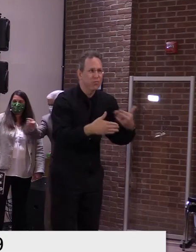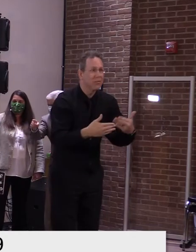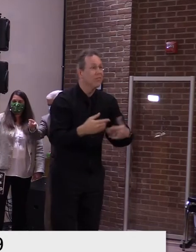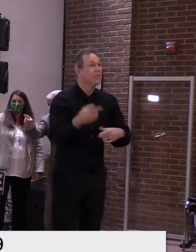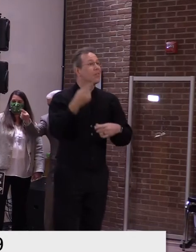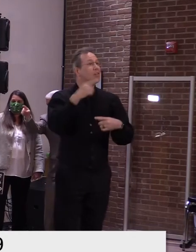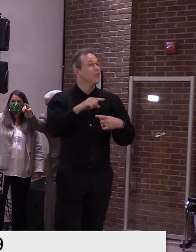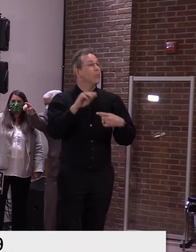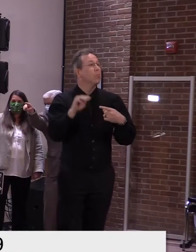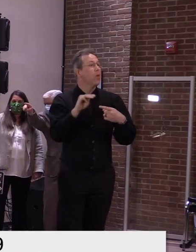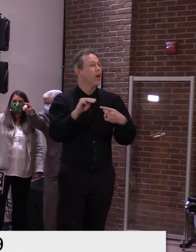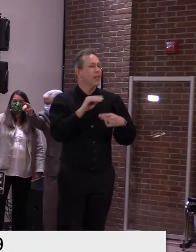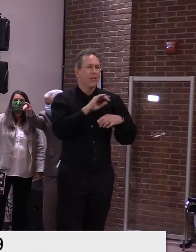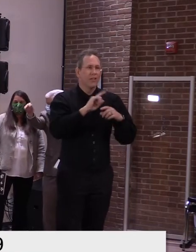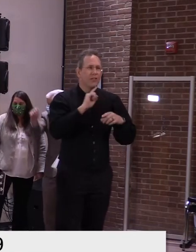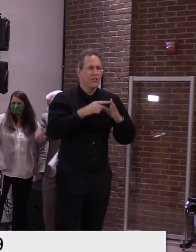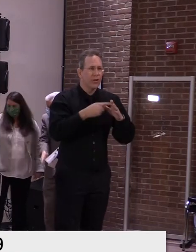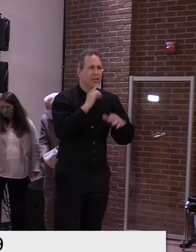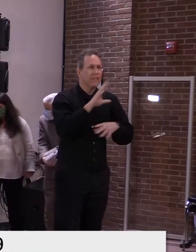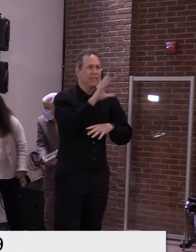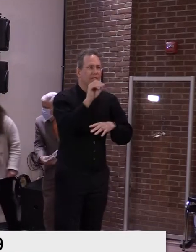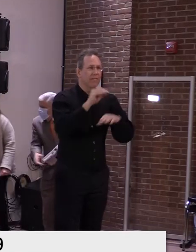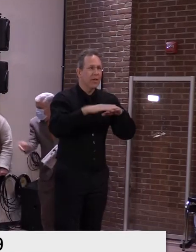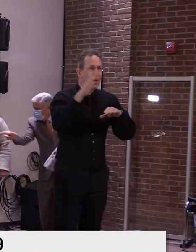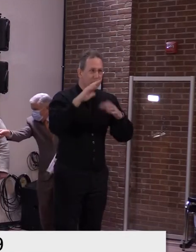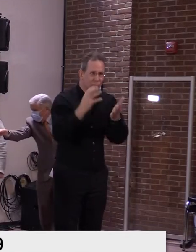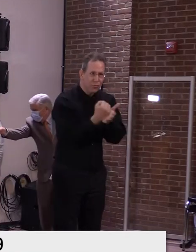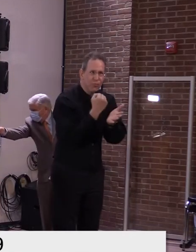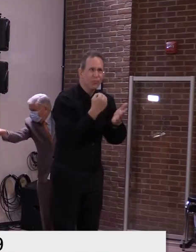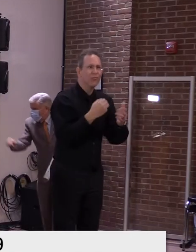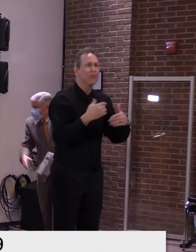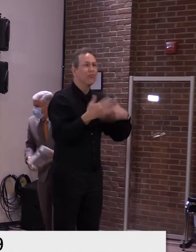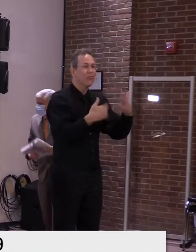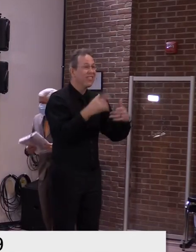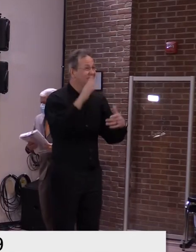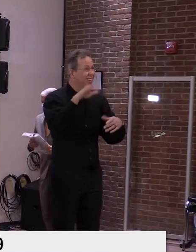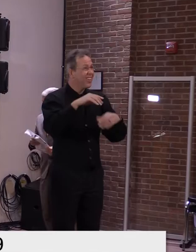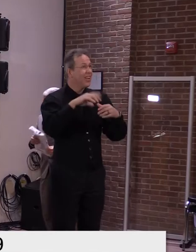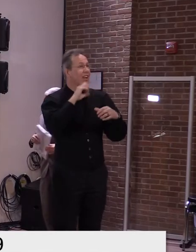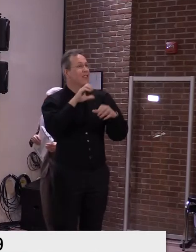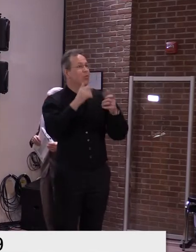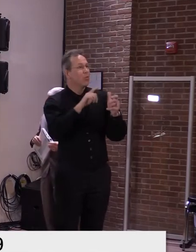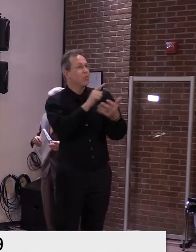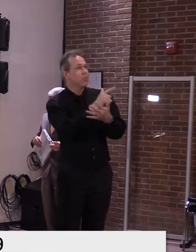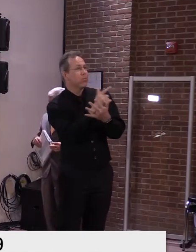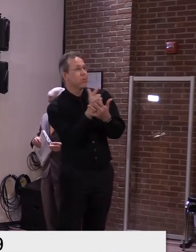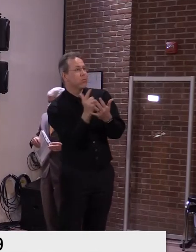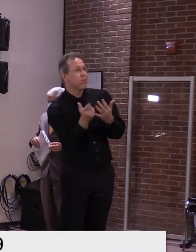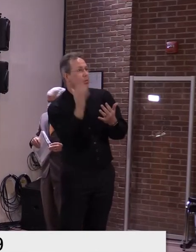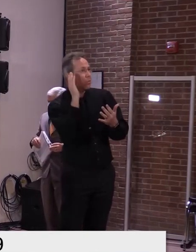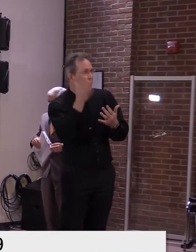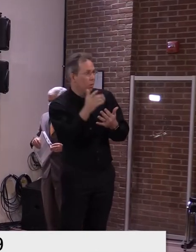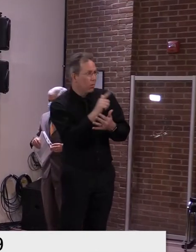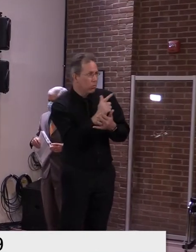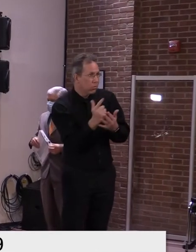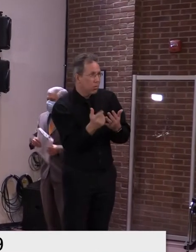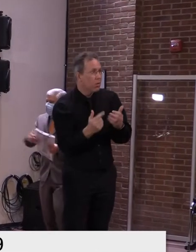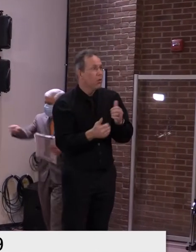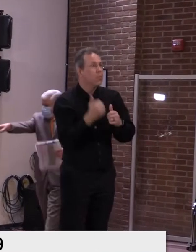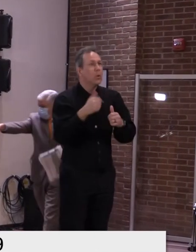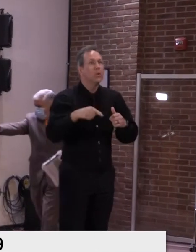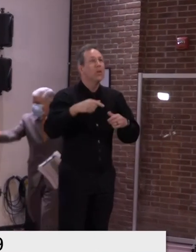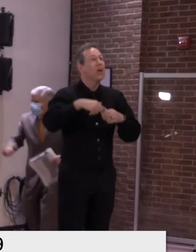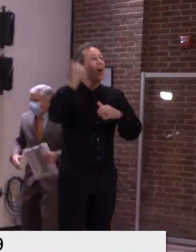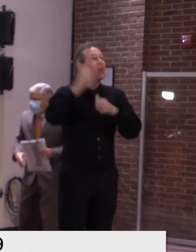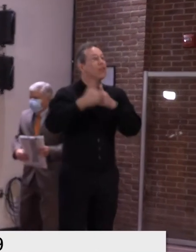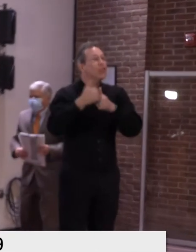plus. We've moved to these age bands after having all the most at-risk Vermonters, the elderly, and those of any age